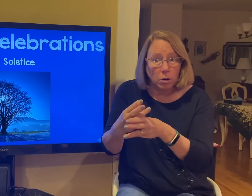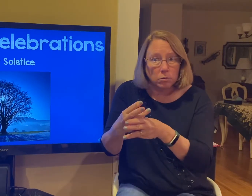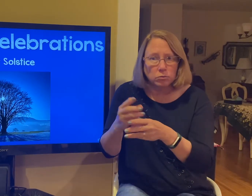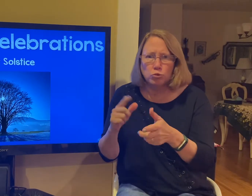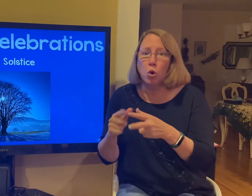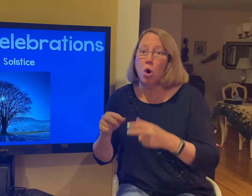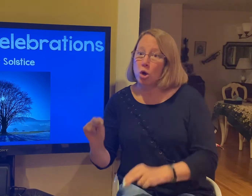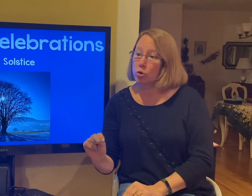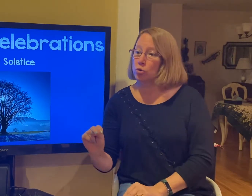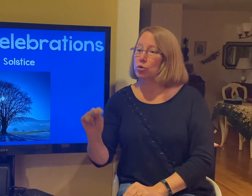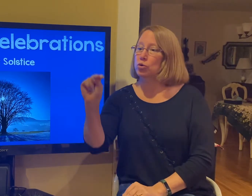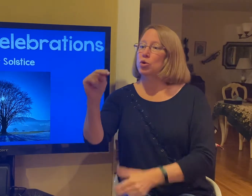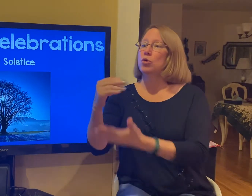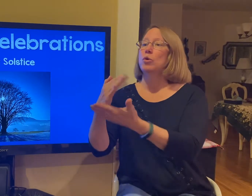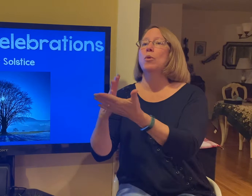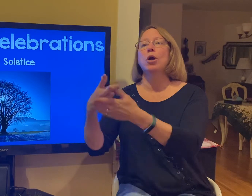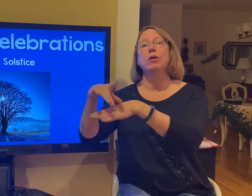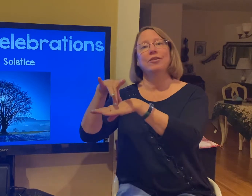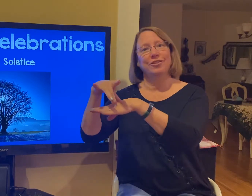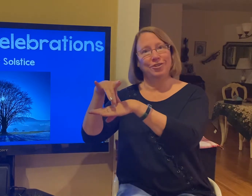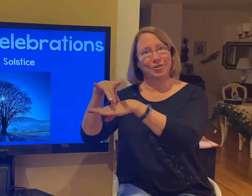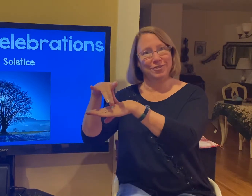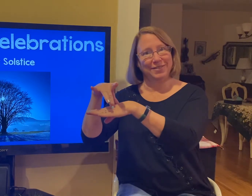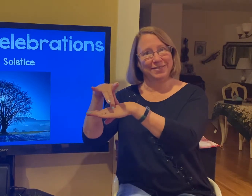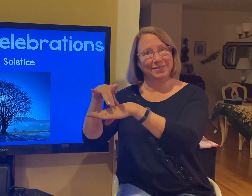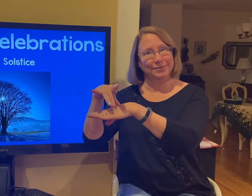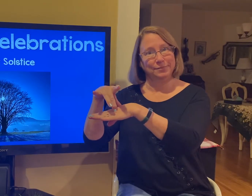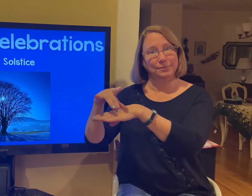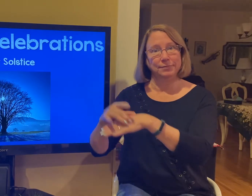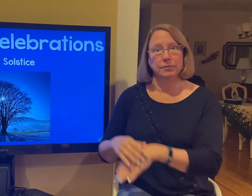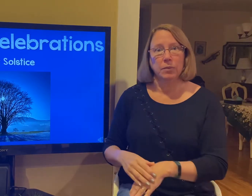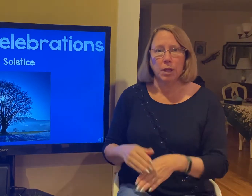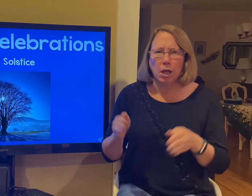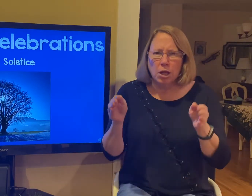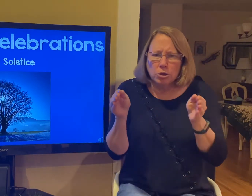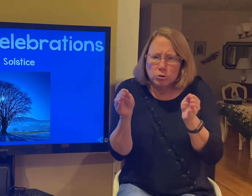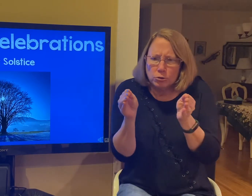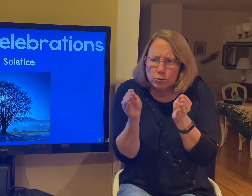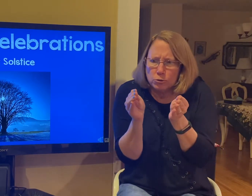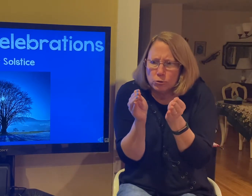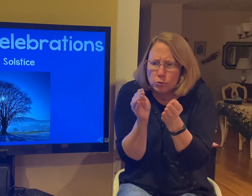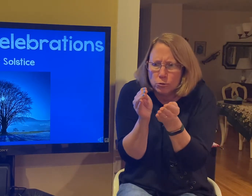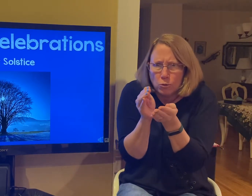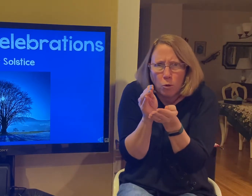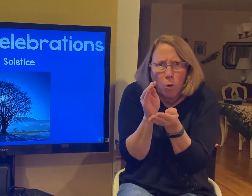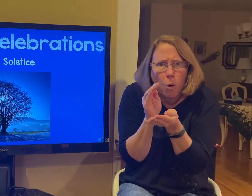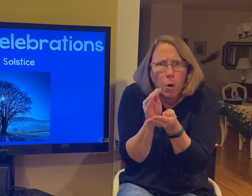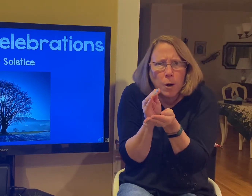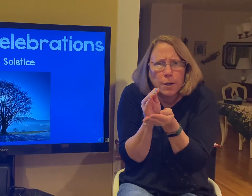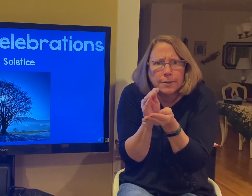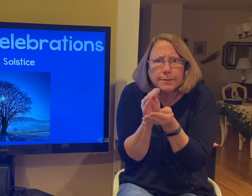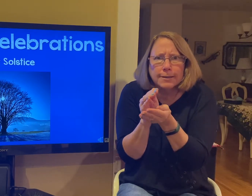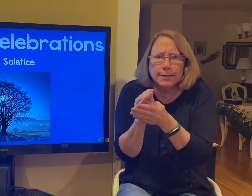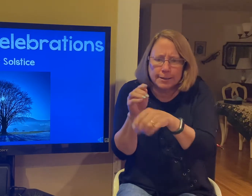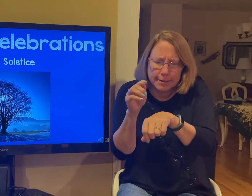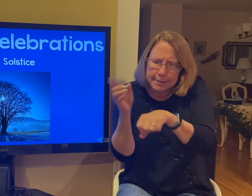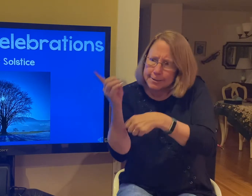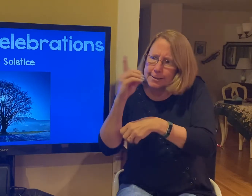part of the earth, where it is the shortest day of the year. This